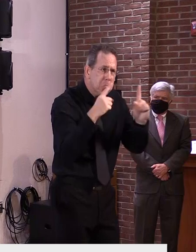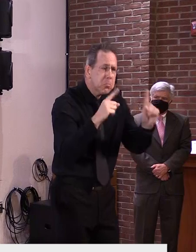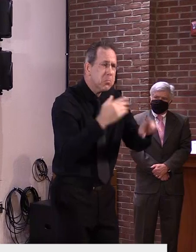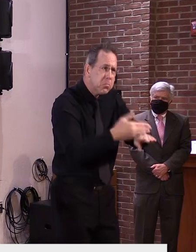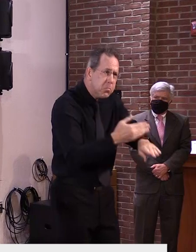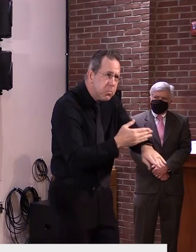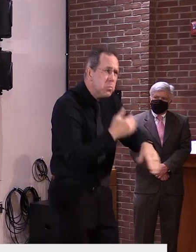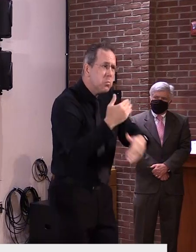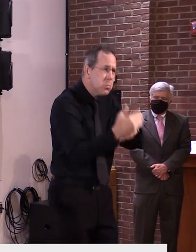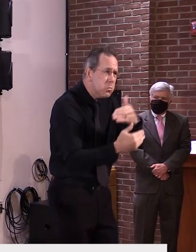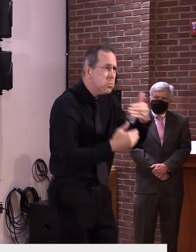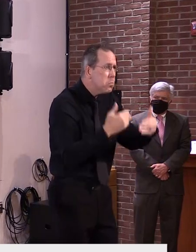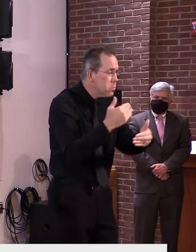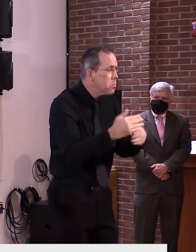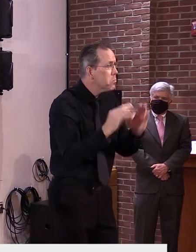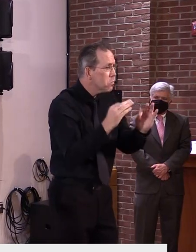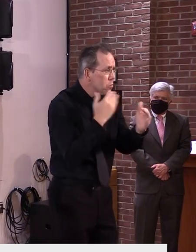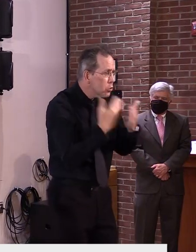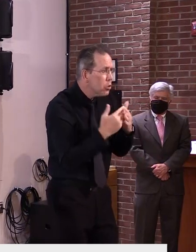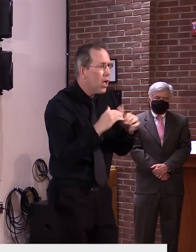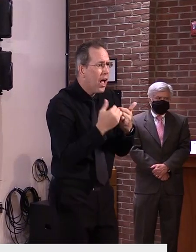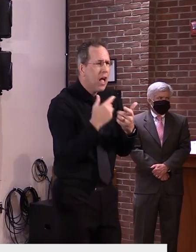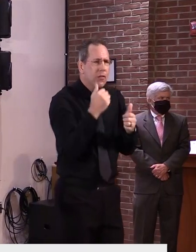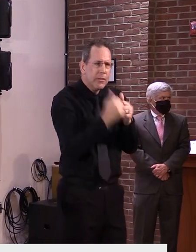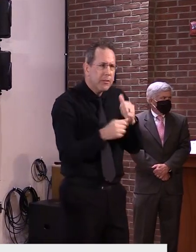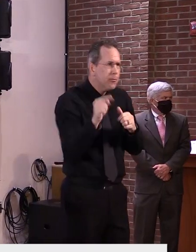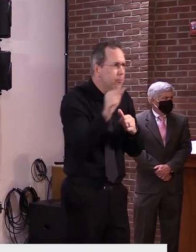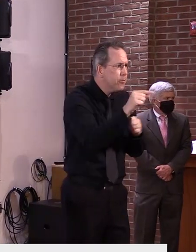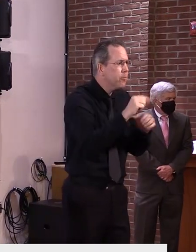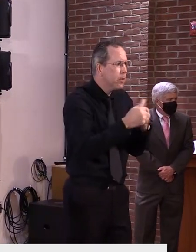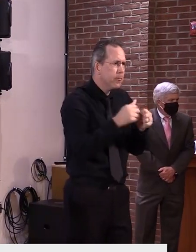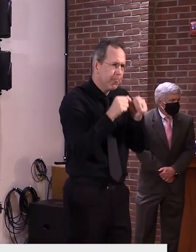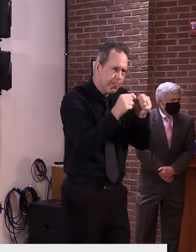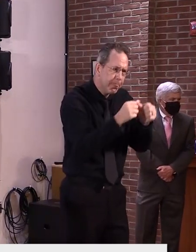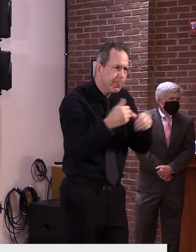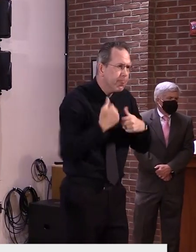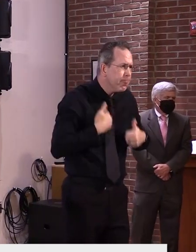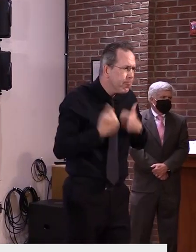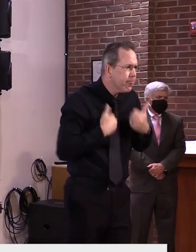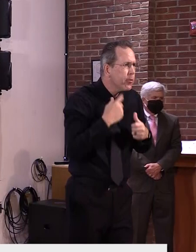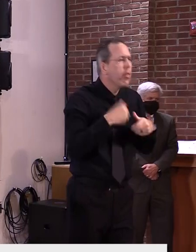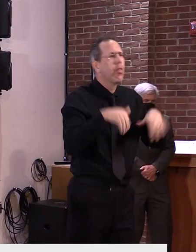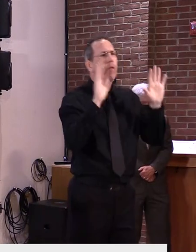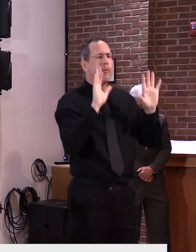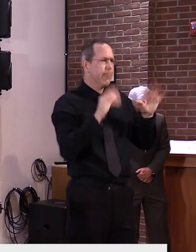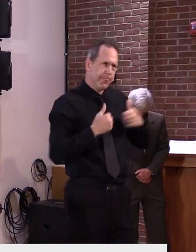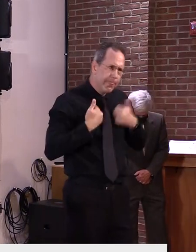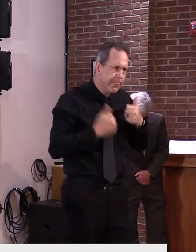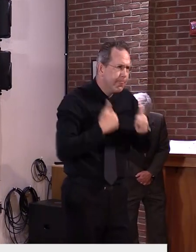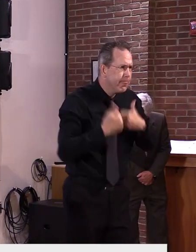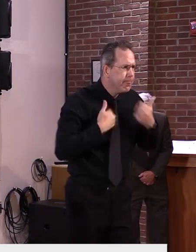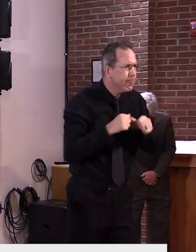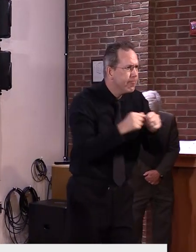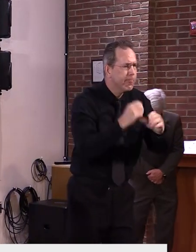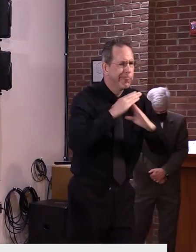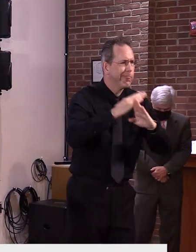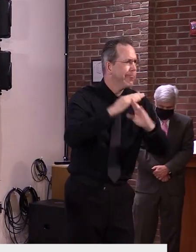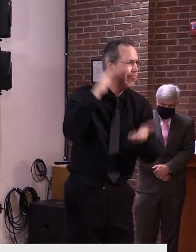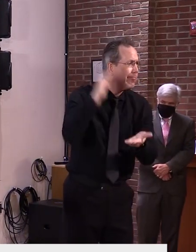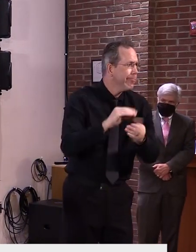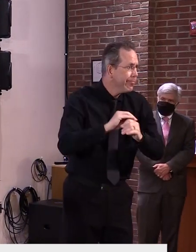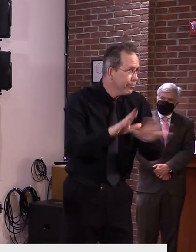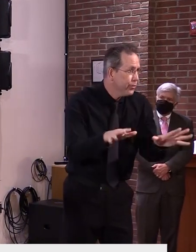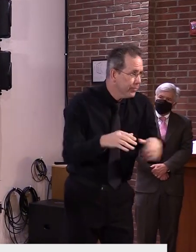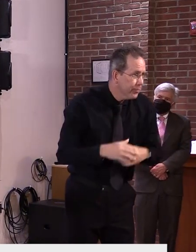us must do all we can to protect the gains we've made so we can continue to open the economy. Over the